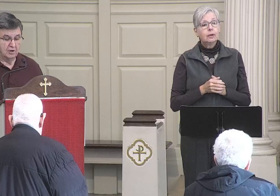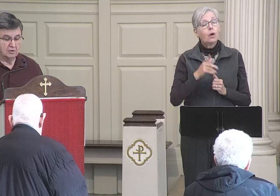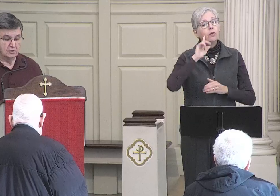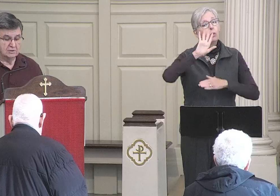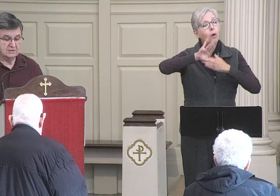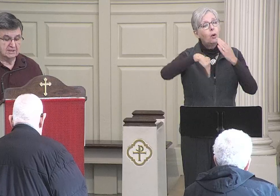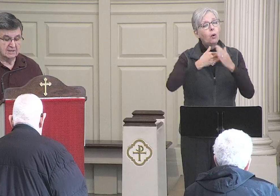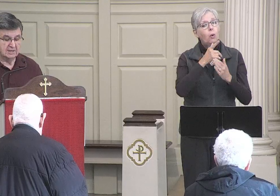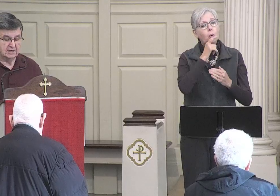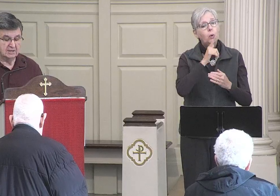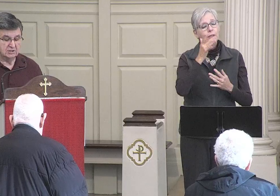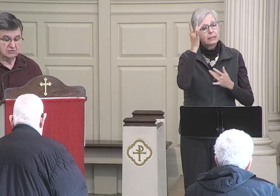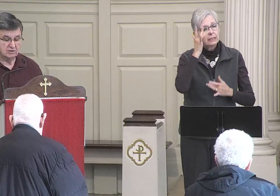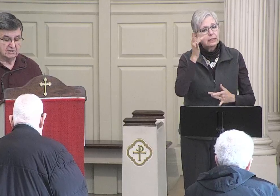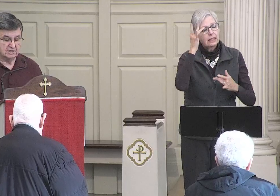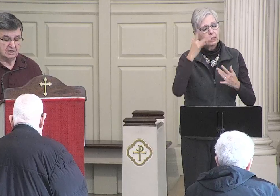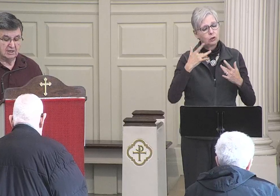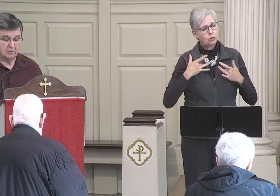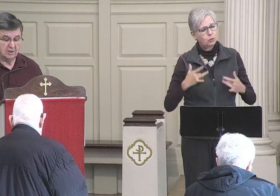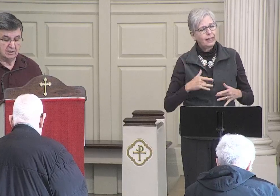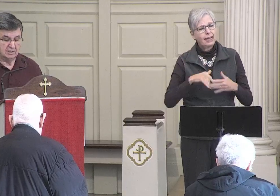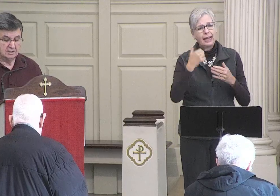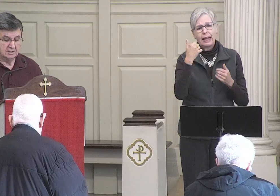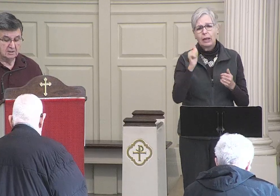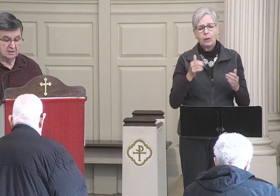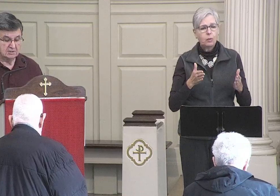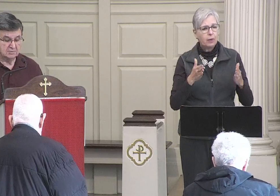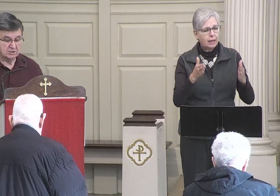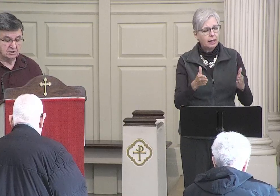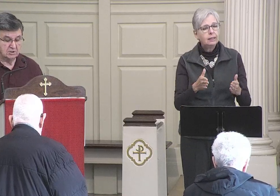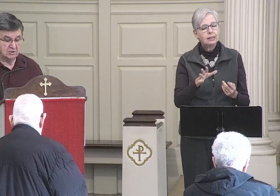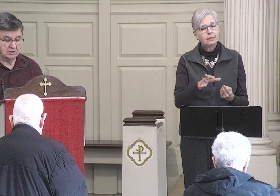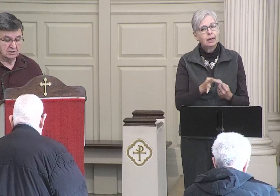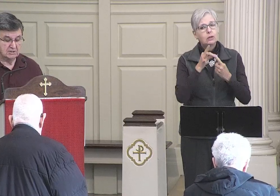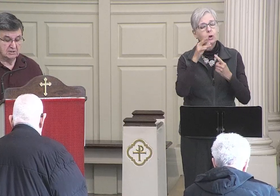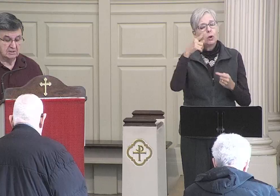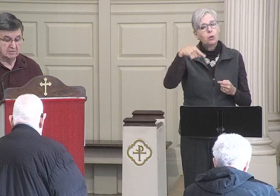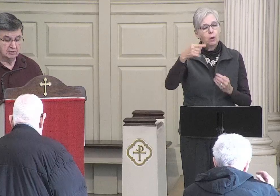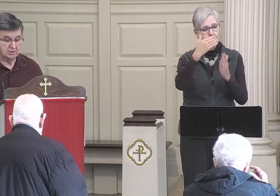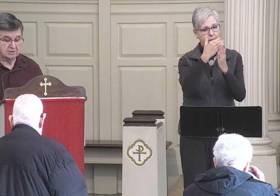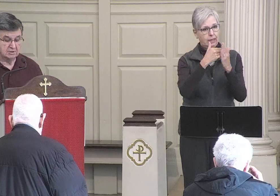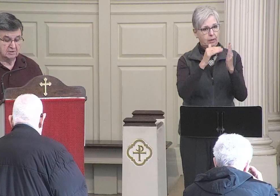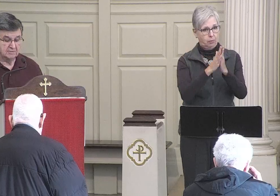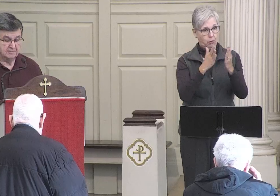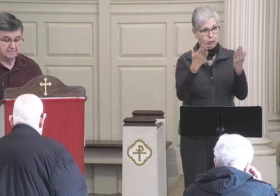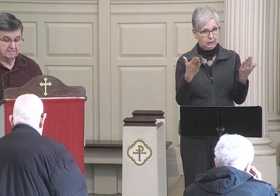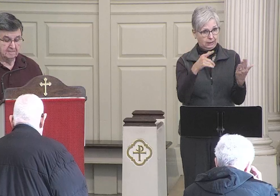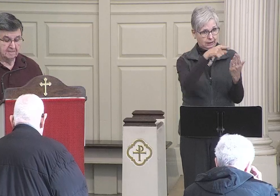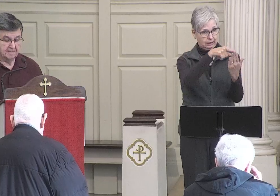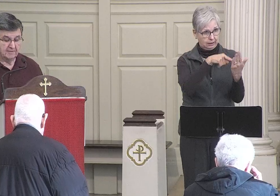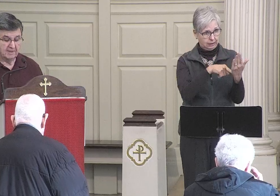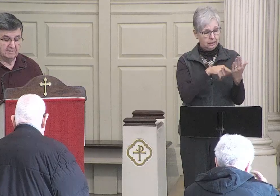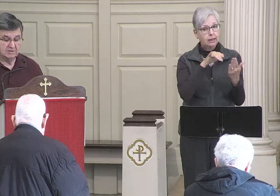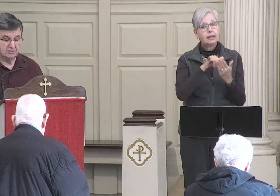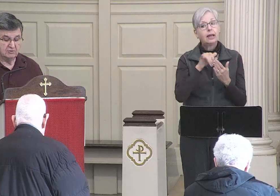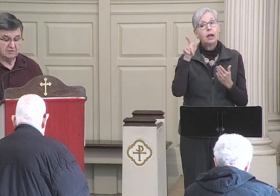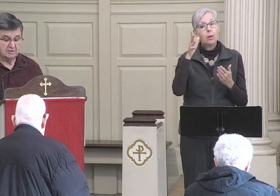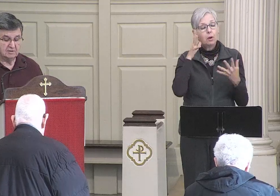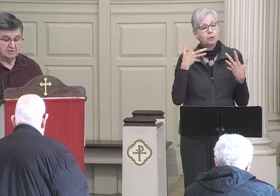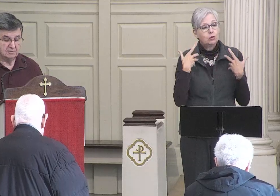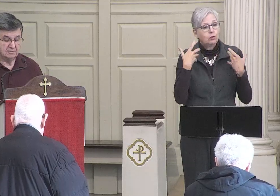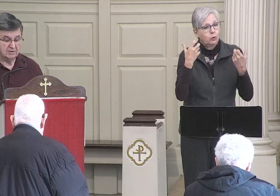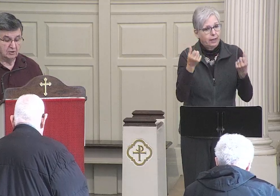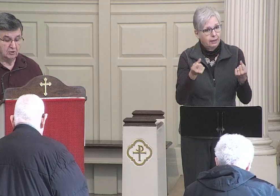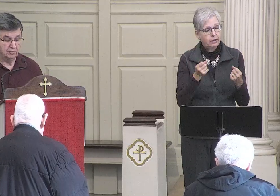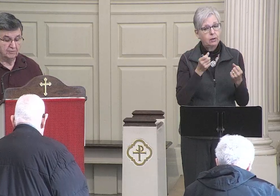For all who are sick and in distress in any way, especially those listed in the bulletin, that they be